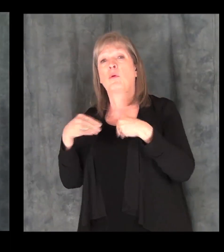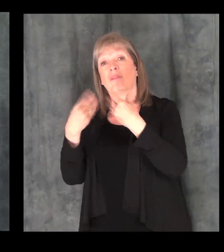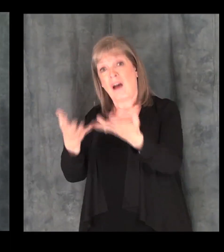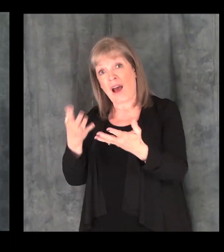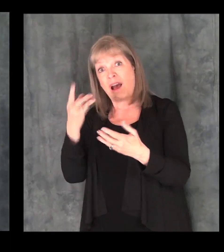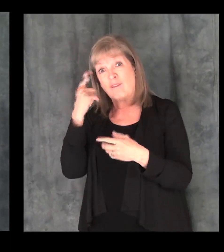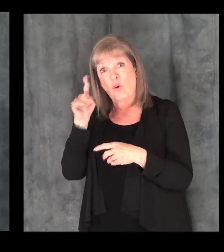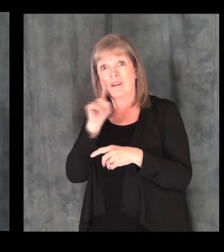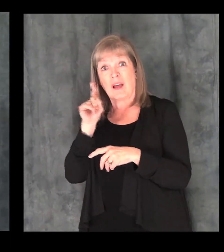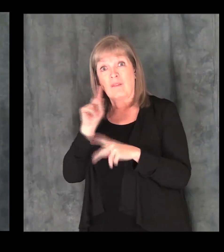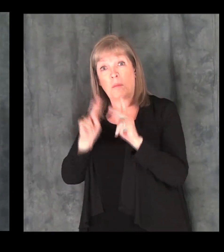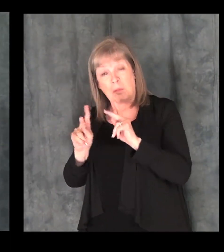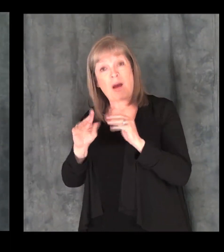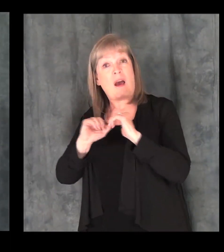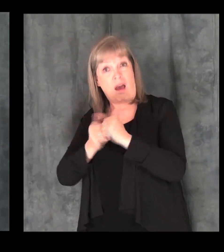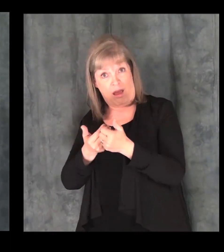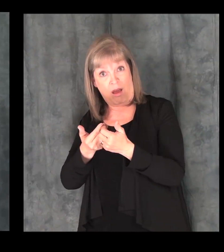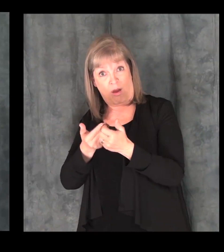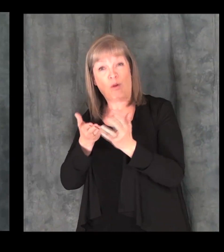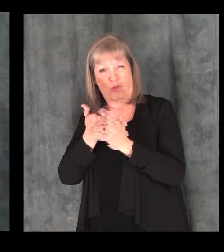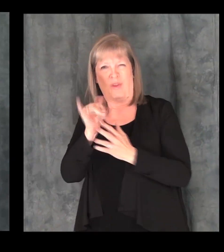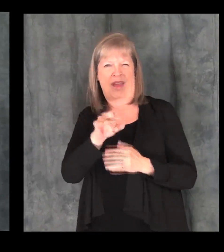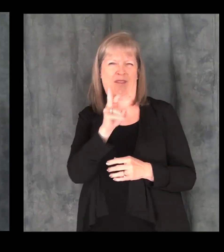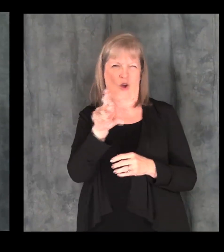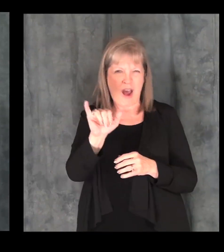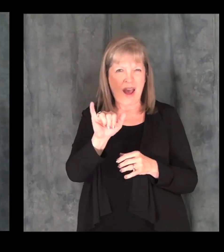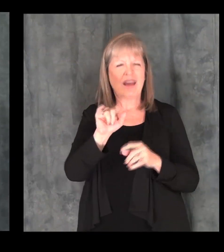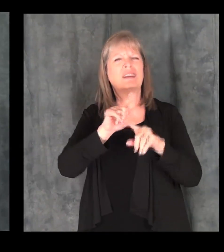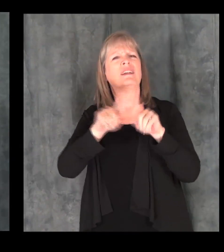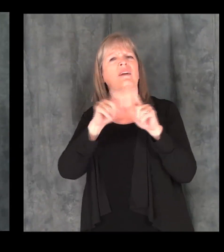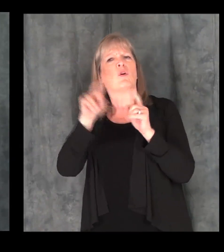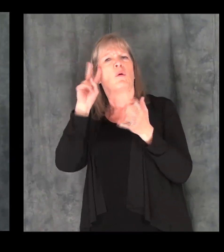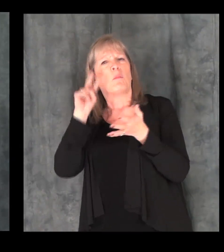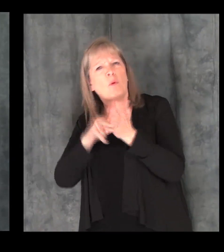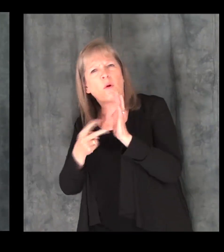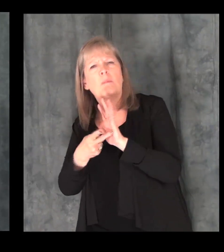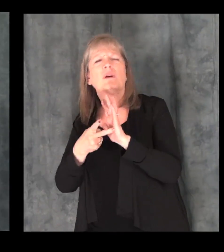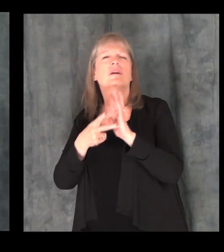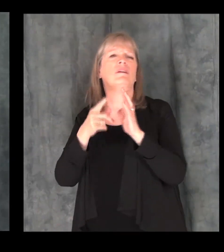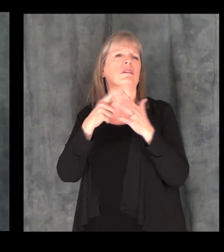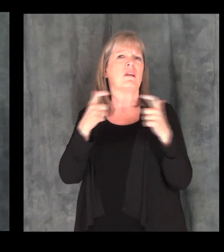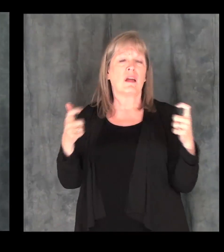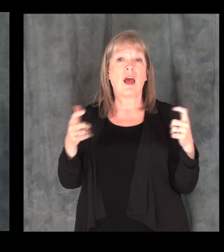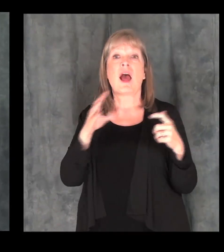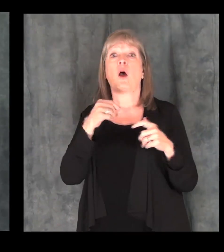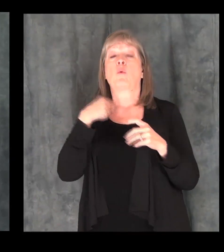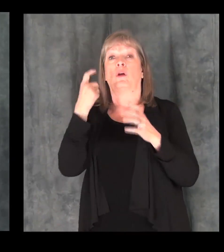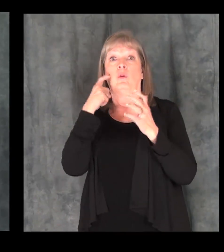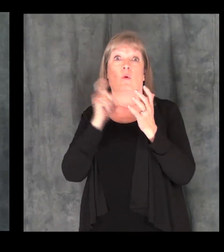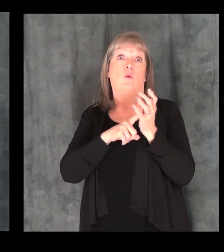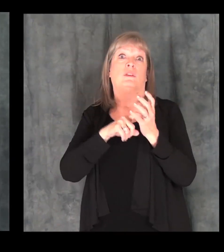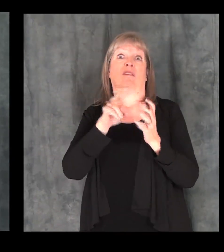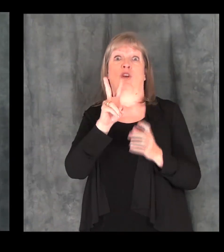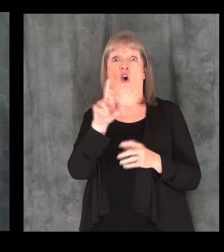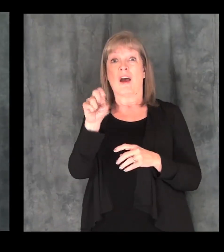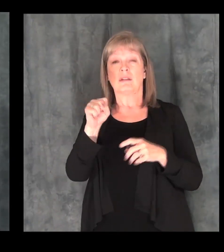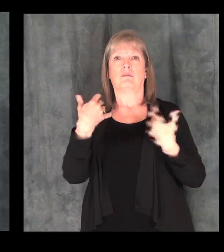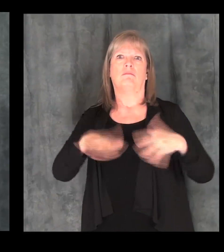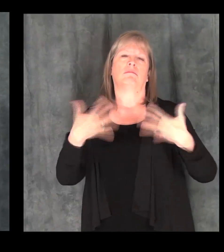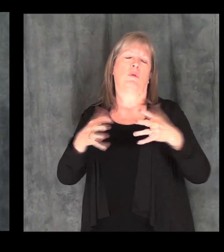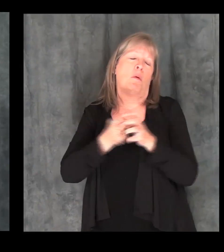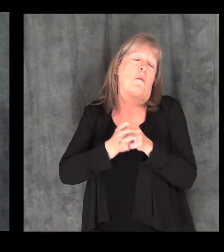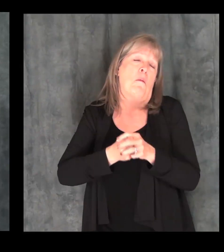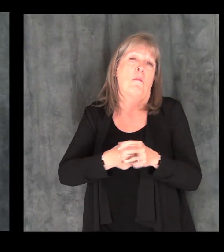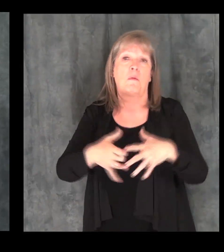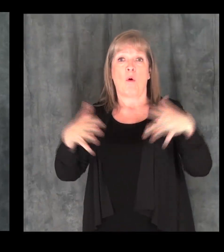through VRI for different purposes, and we're seeing a huge explosion in VRS services, so video relay services, where